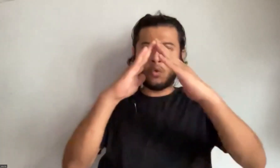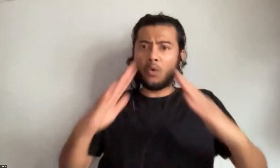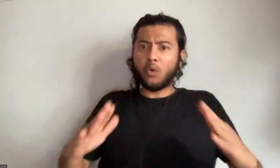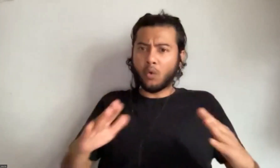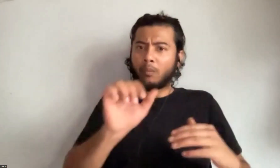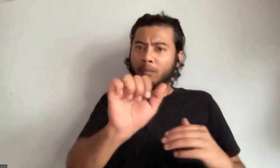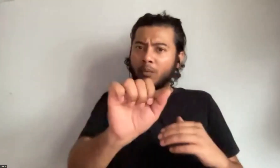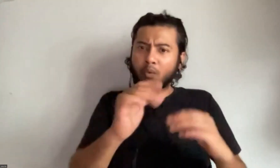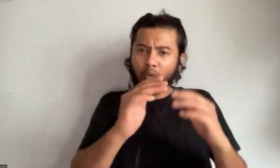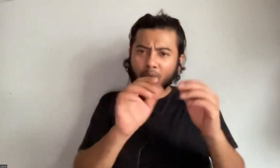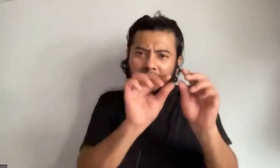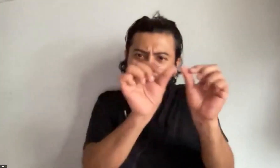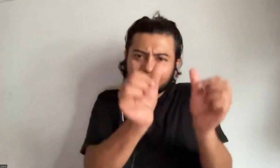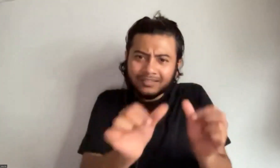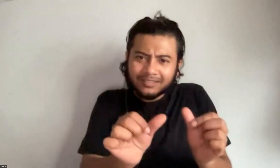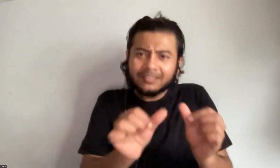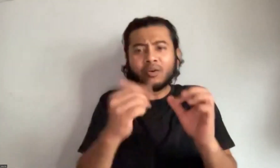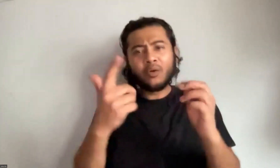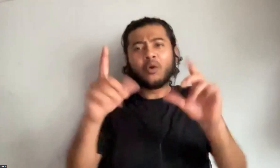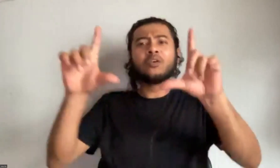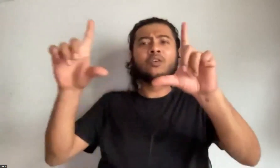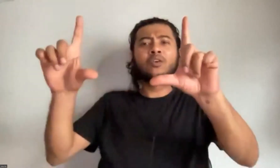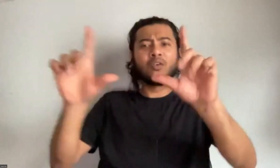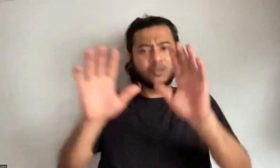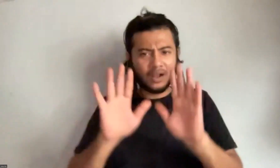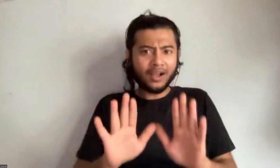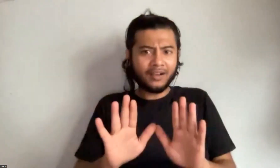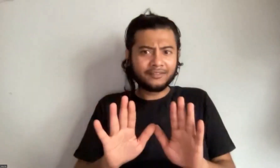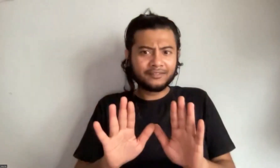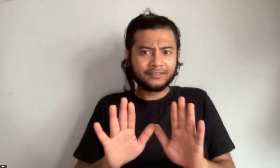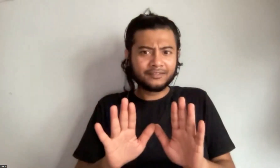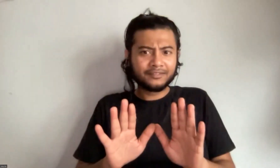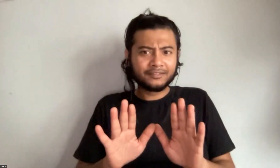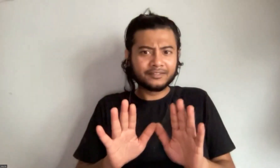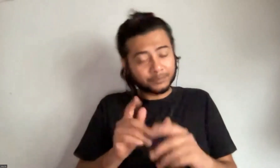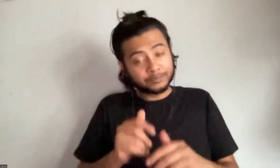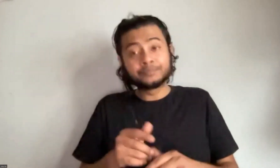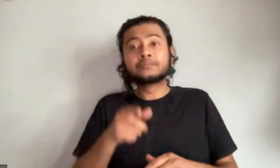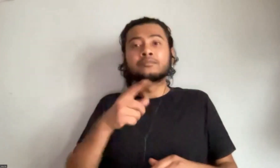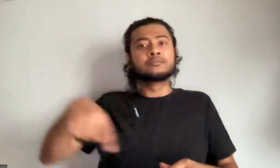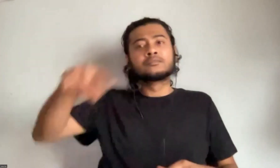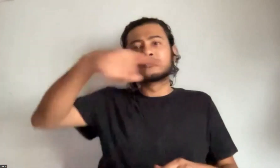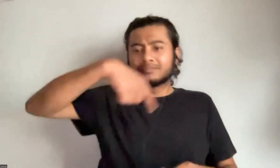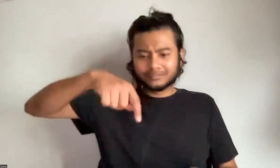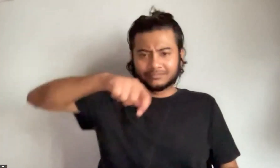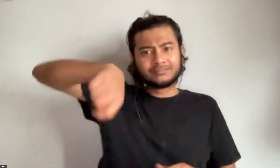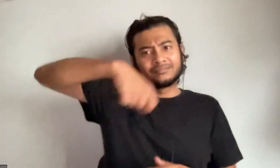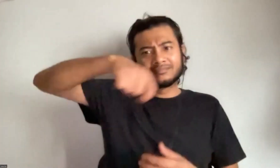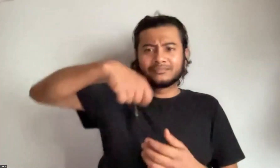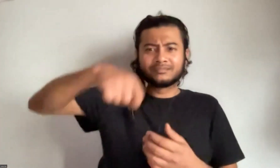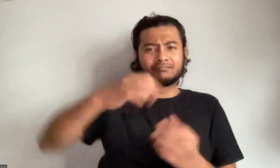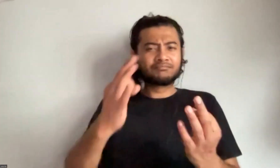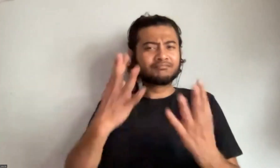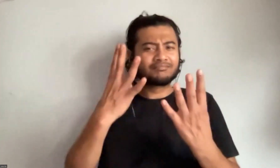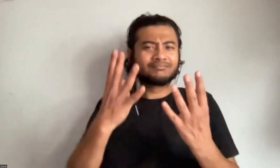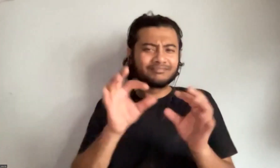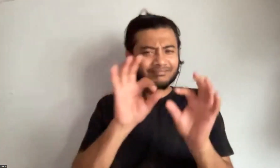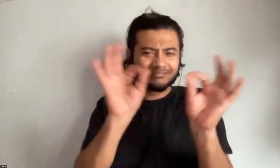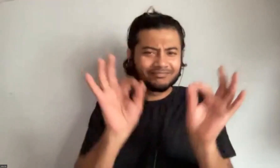Krishna. Whatever you're doing, you are chanting. When you're doing a japa, that is also it's a service to Krishna. You